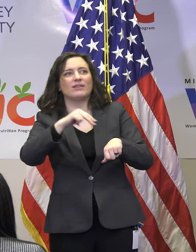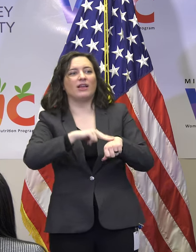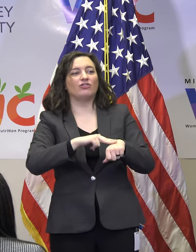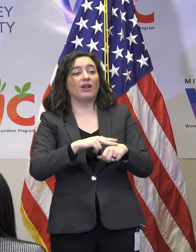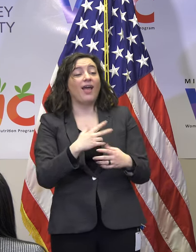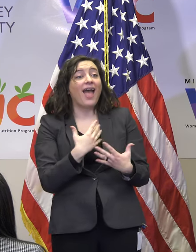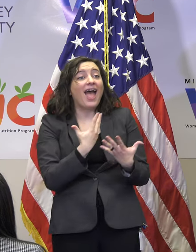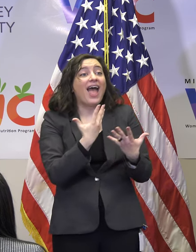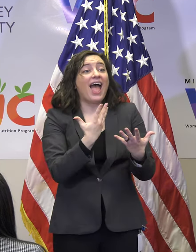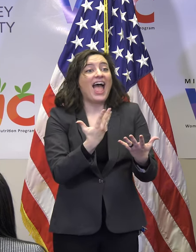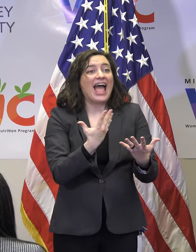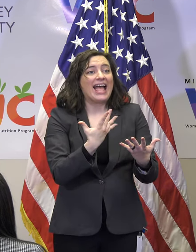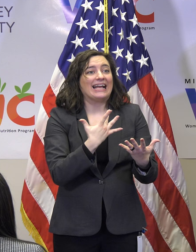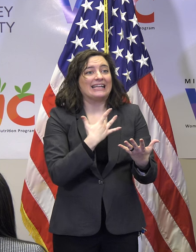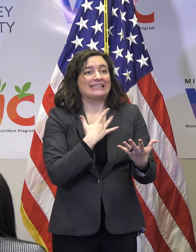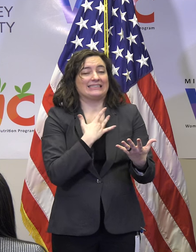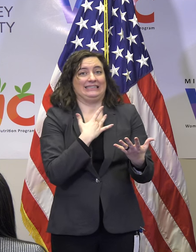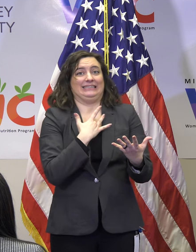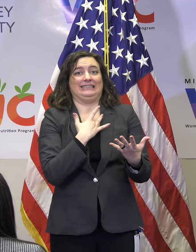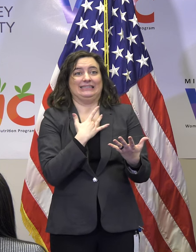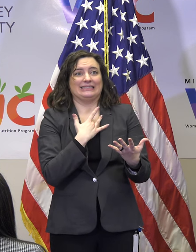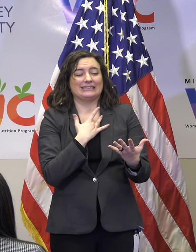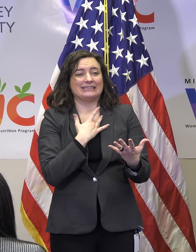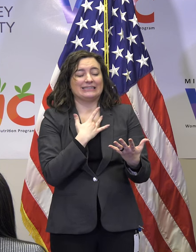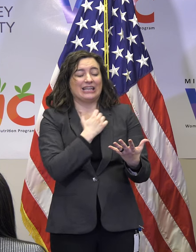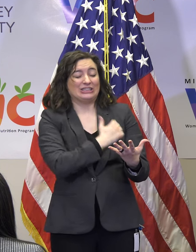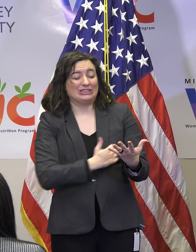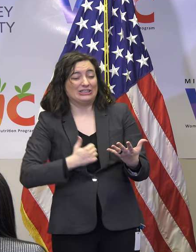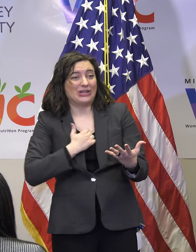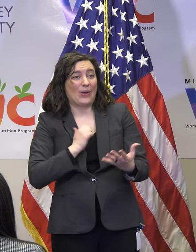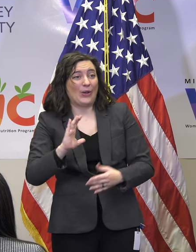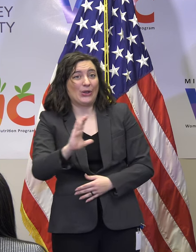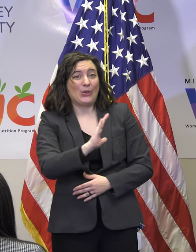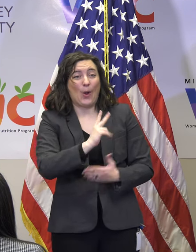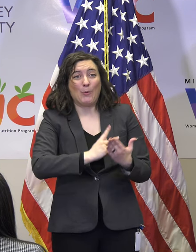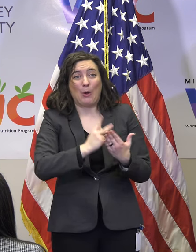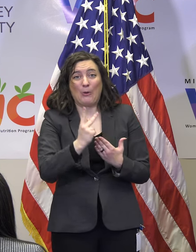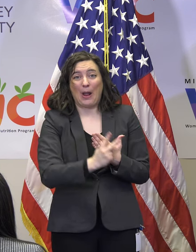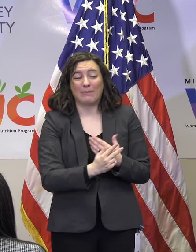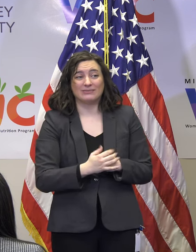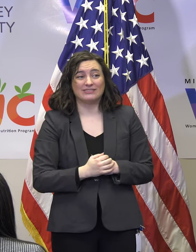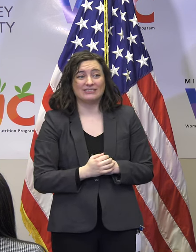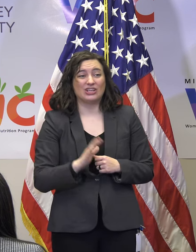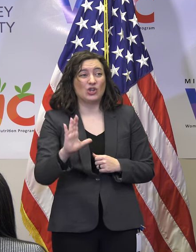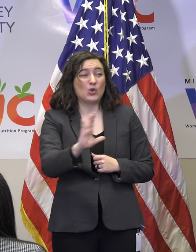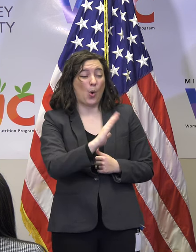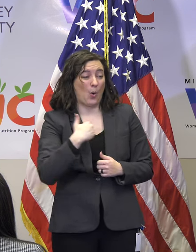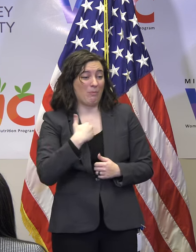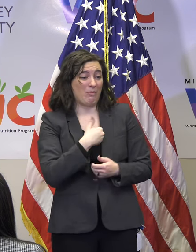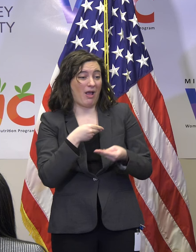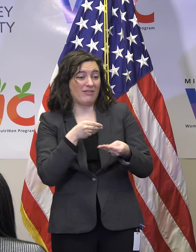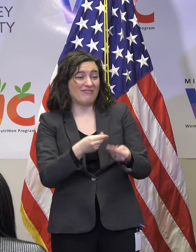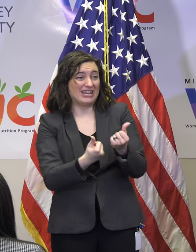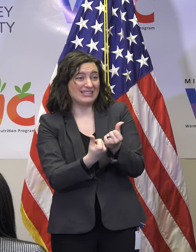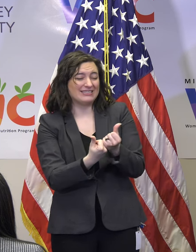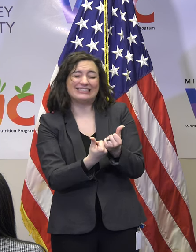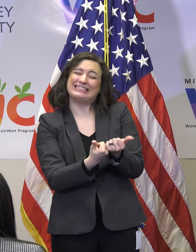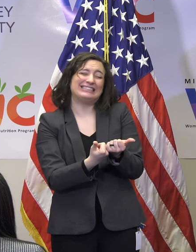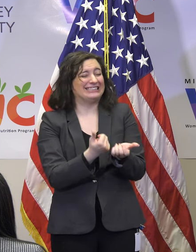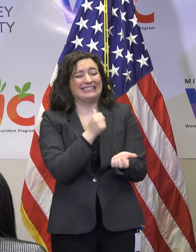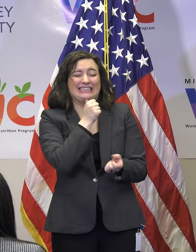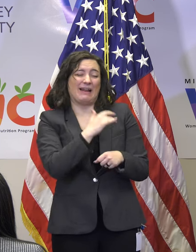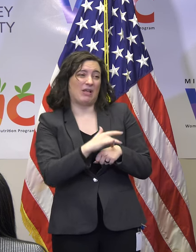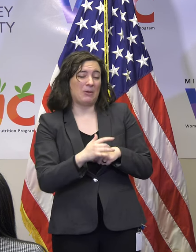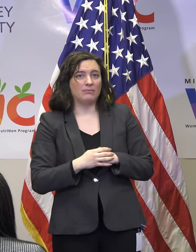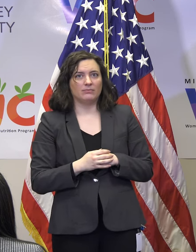That the programs that they relied on, that breastfeeding information is not going to be available for a while. Well, you only have, for